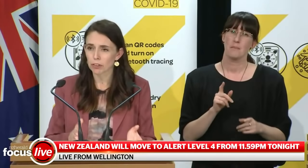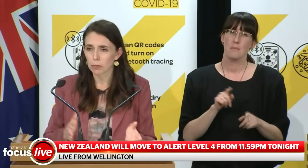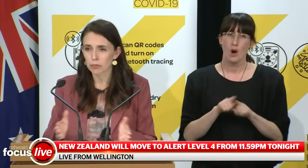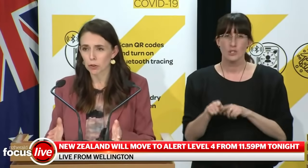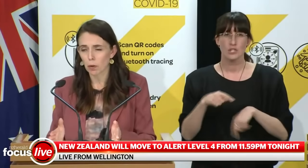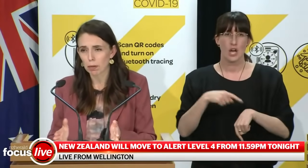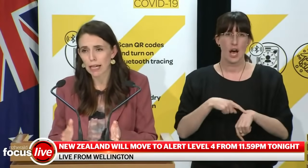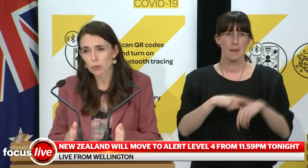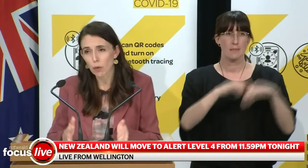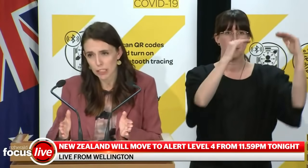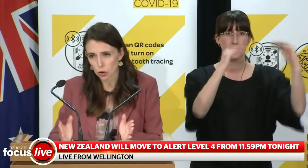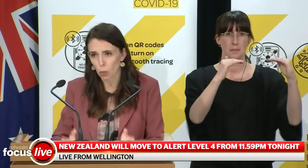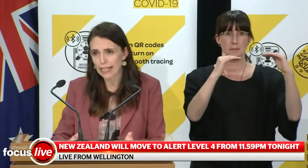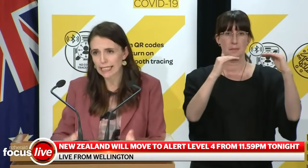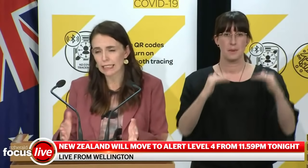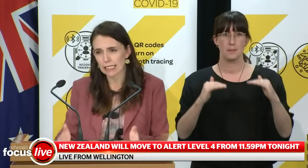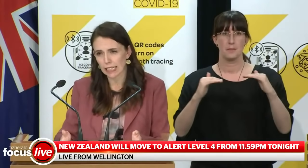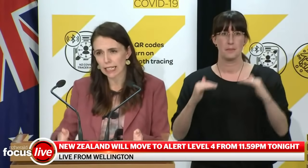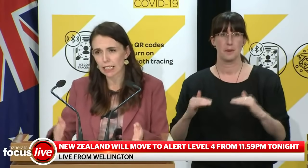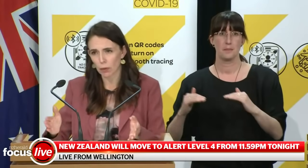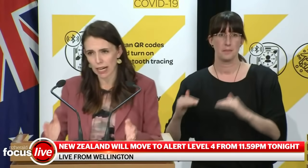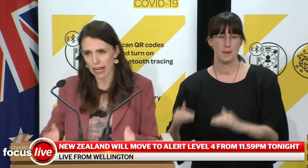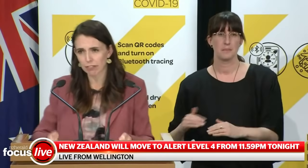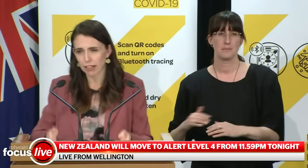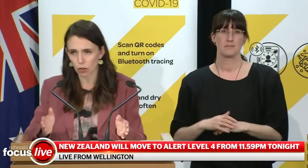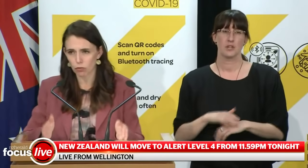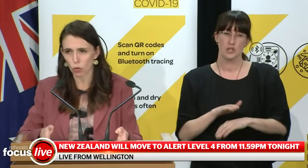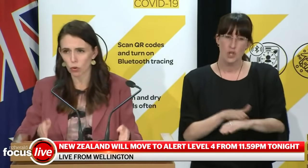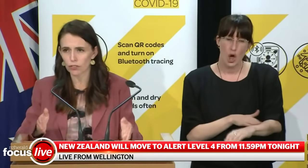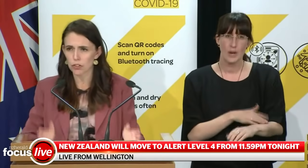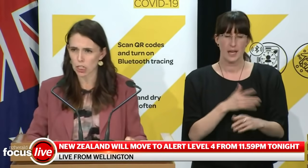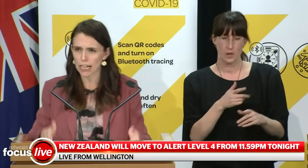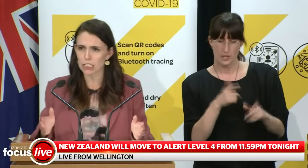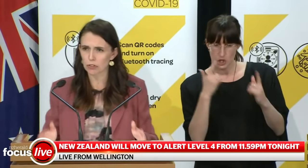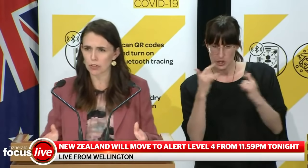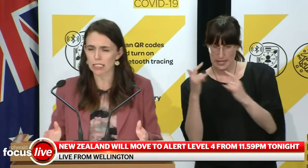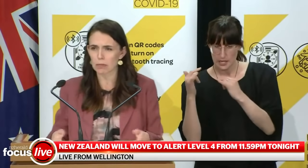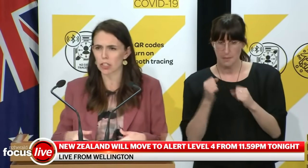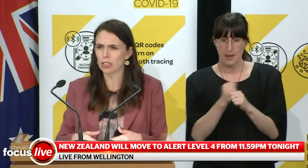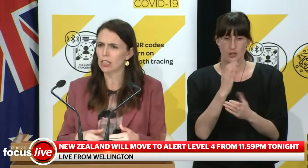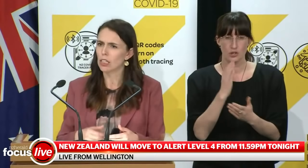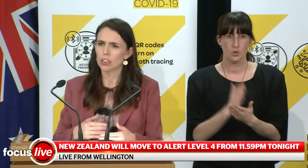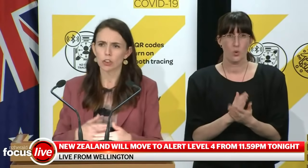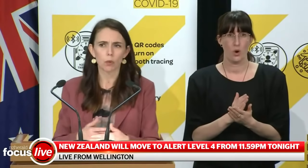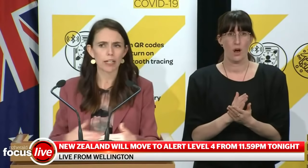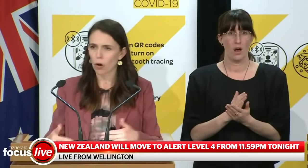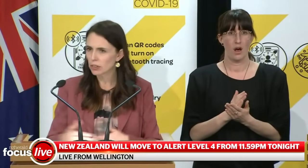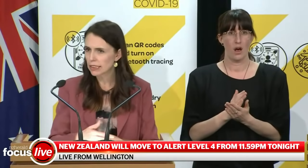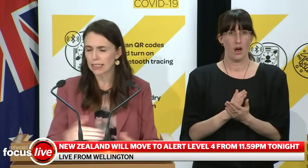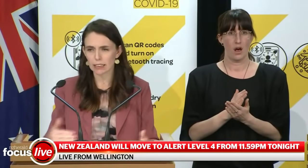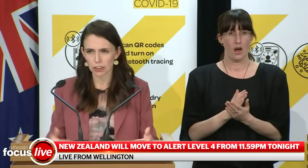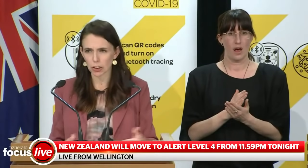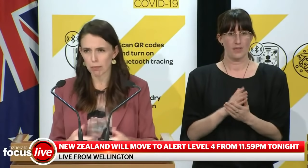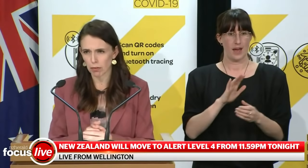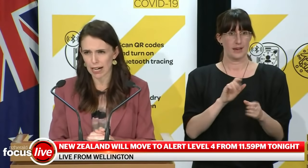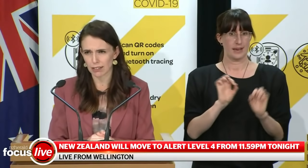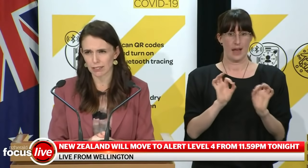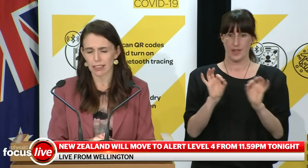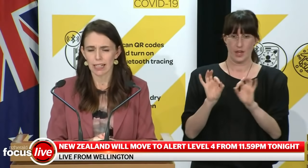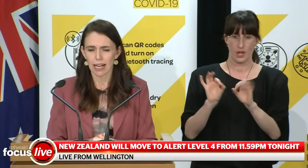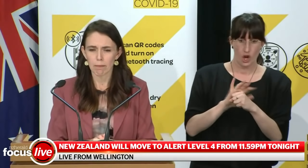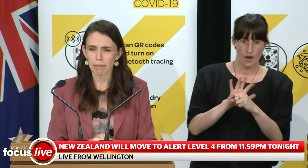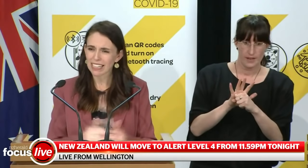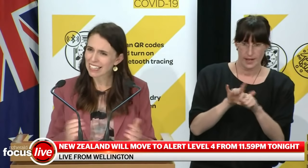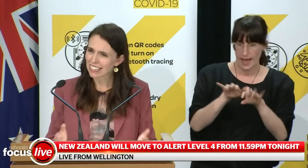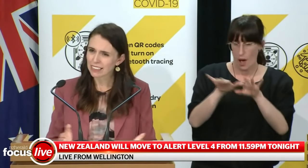do often move into a place where we're still waiting to see that we have cut off all of those chains of transmission, so we don't tend to jump